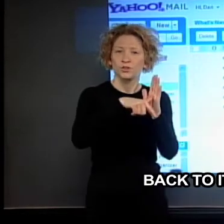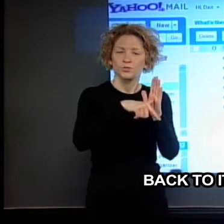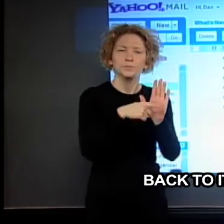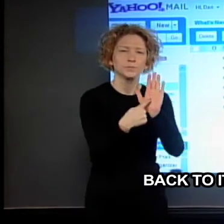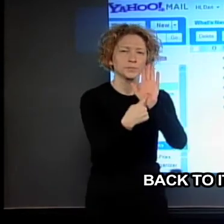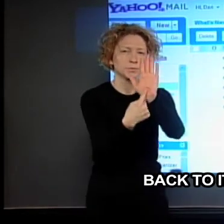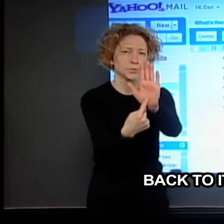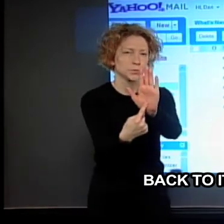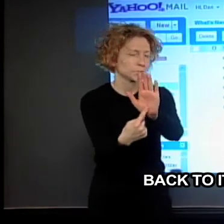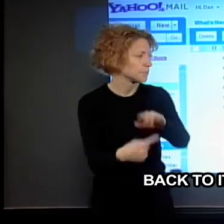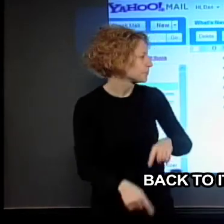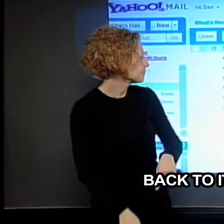it later.